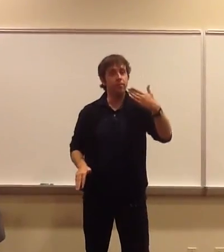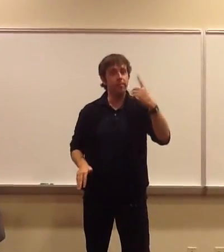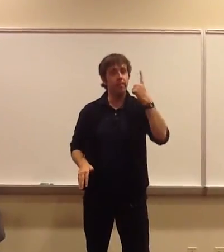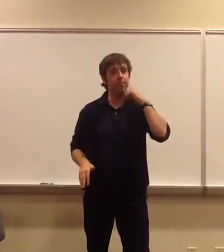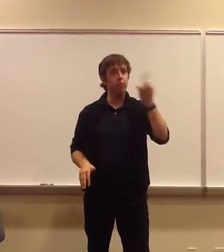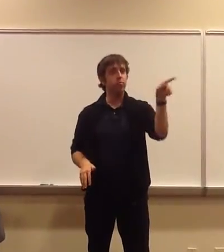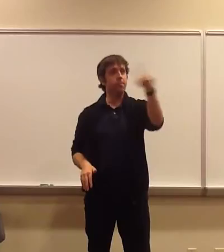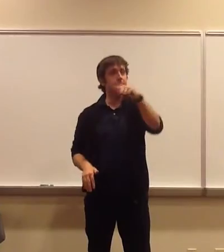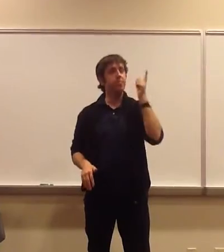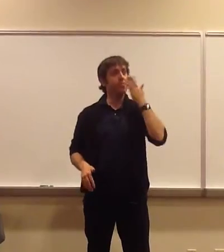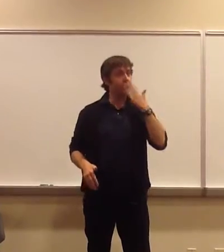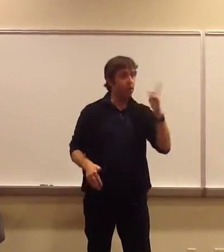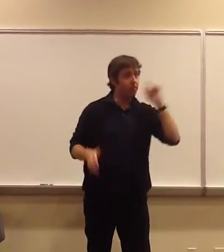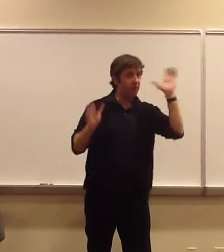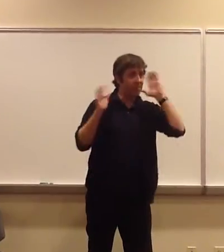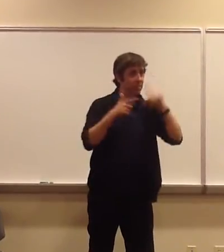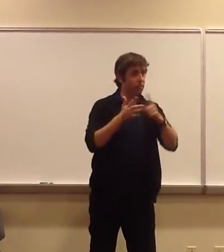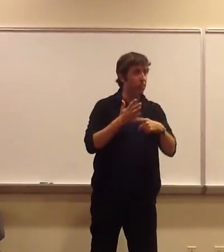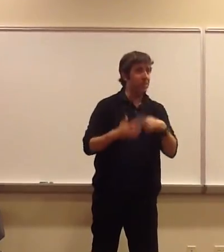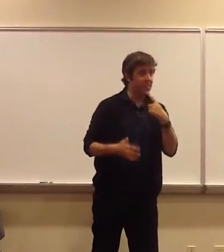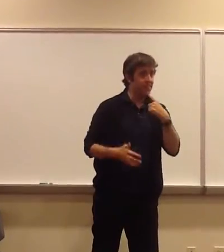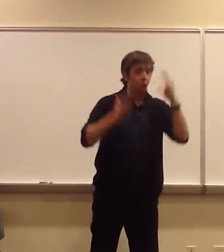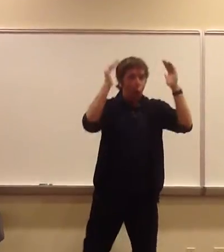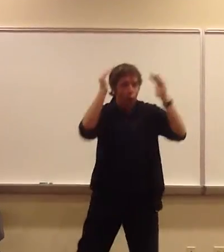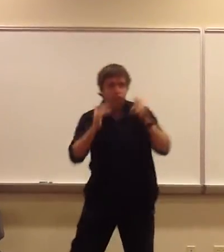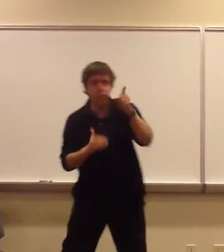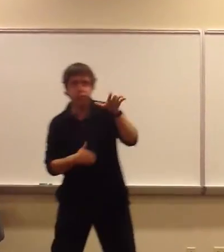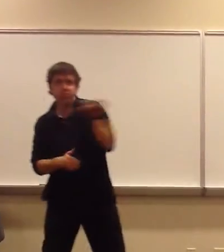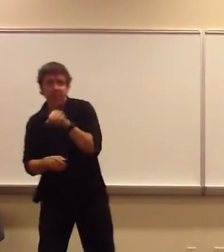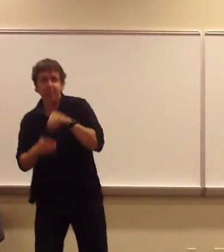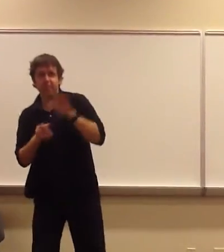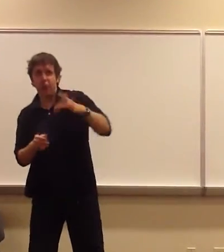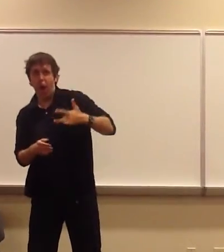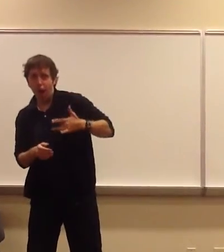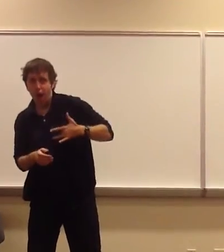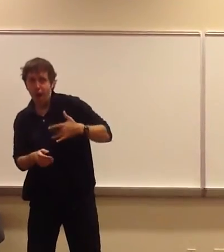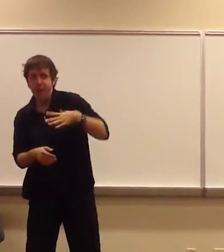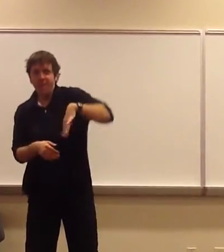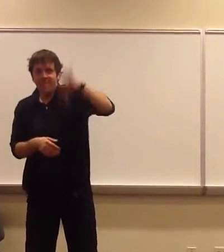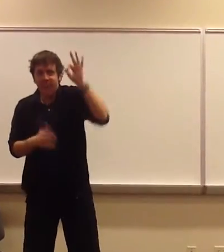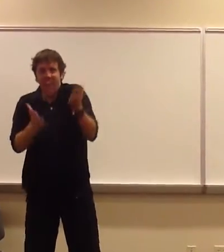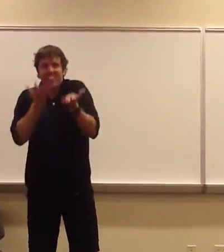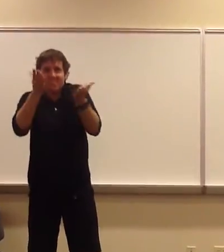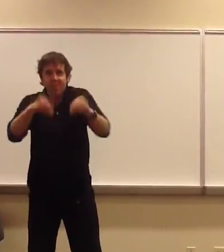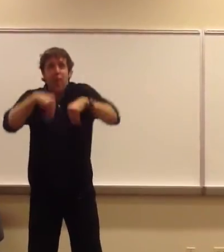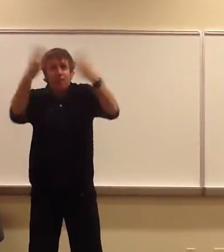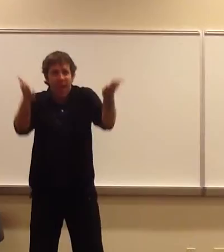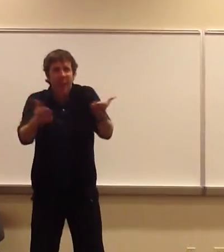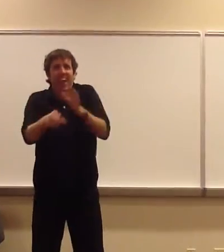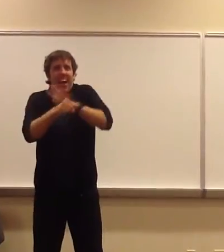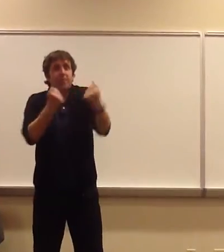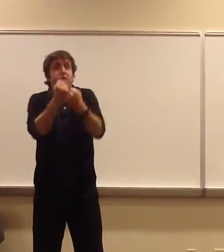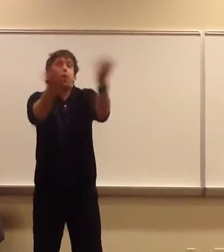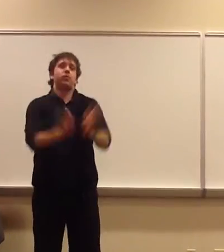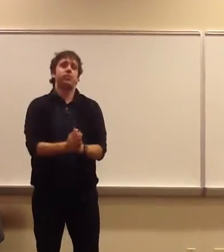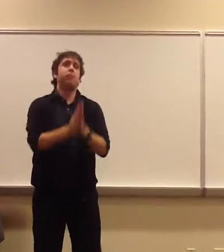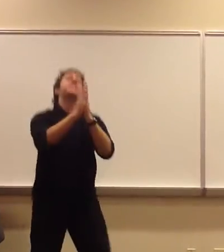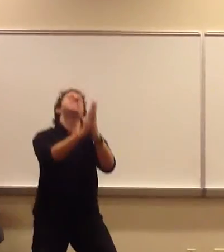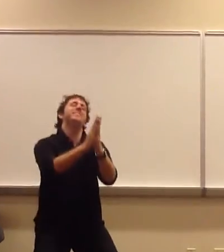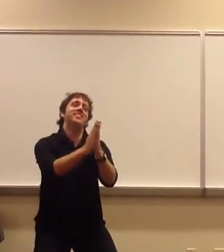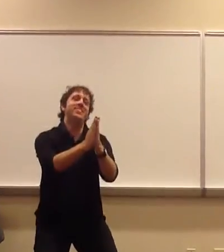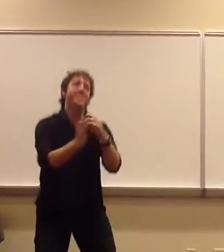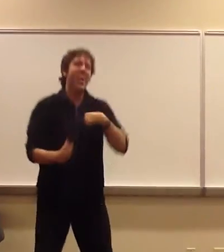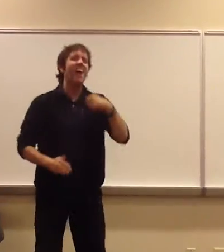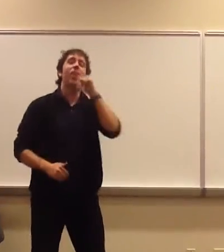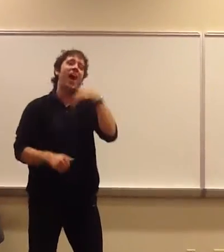Thank you very much for your ears and for listening to us. And I hope that you will be able to find in